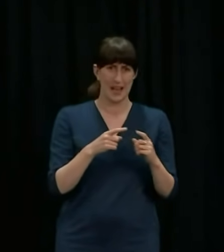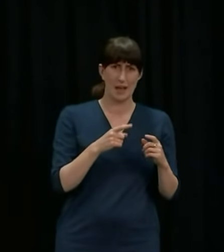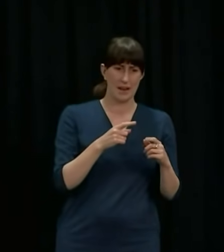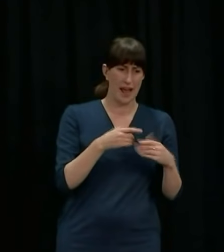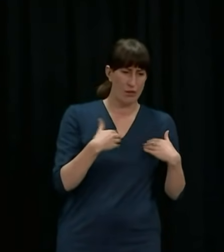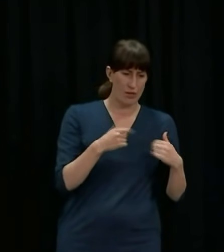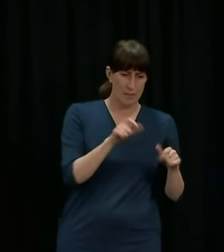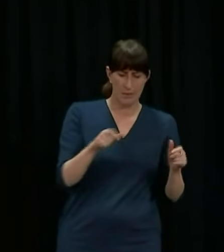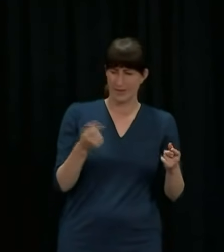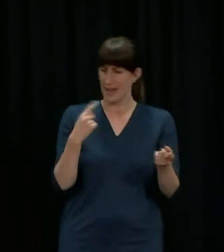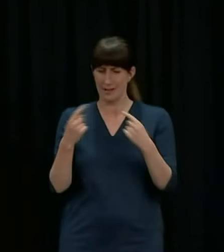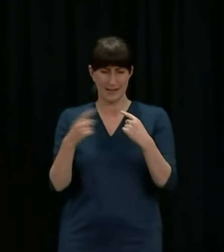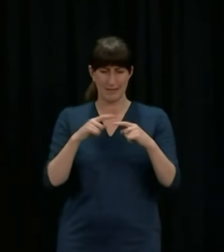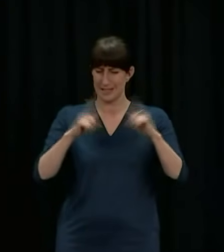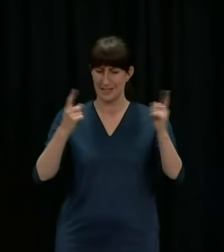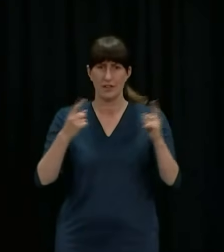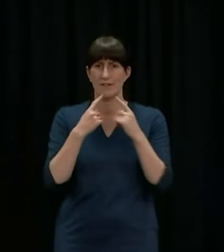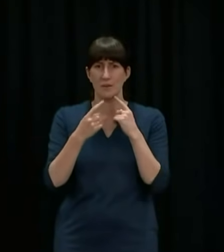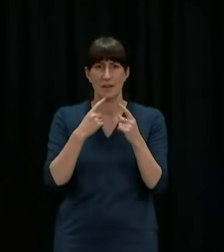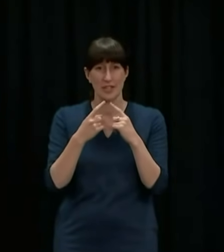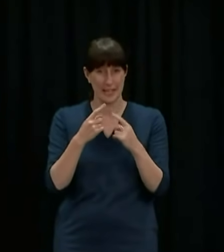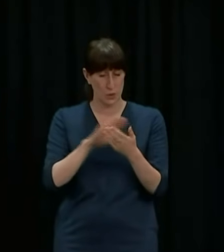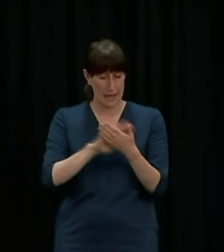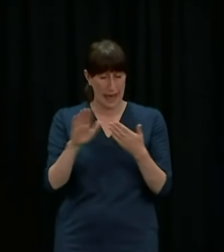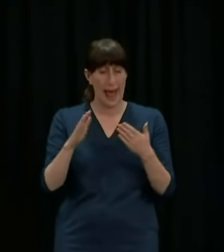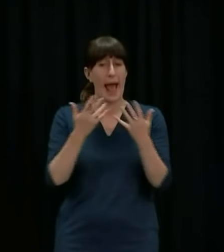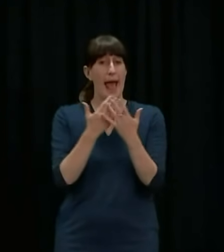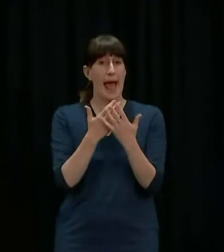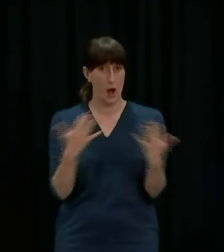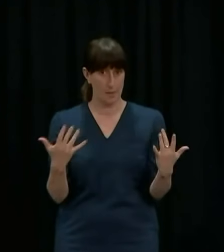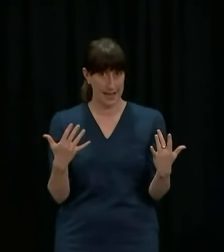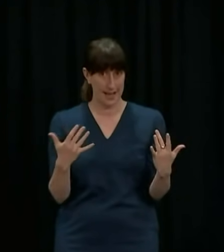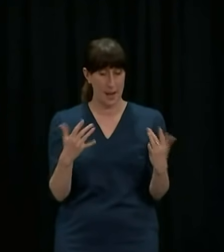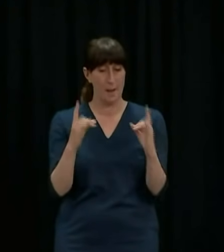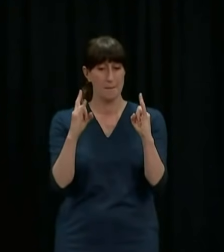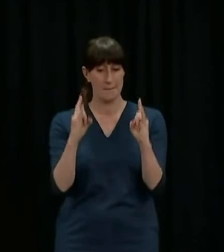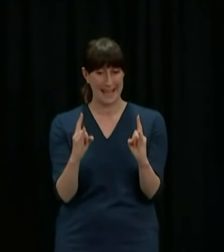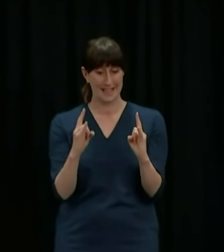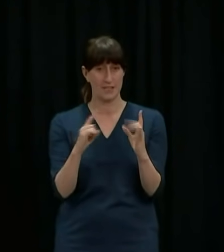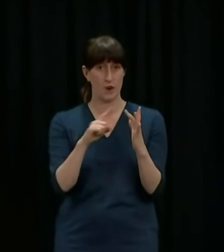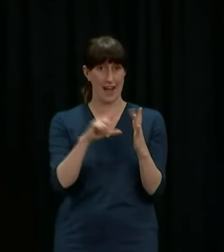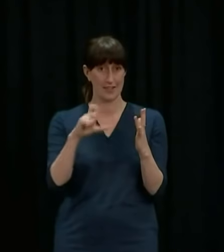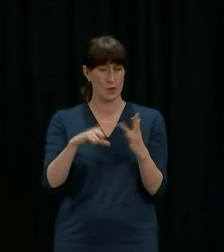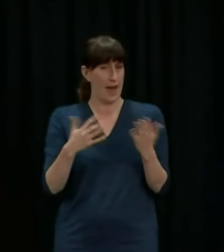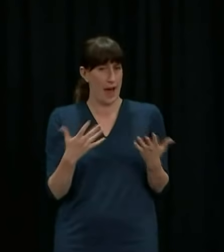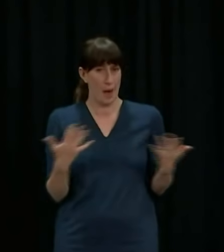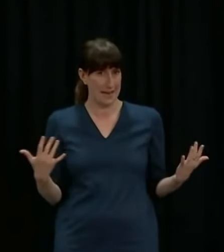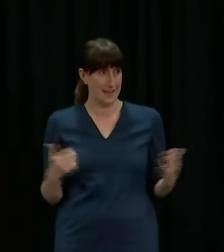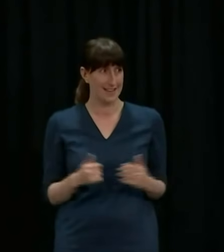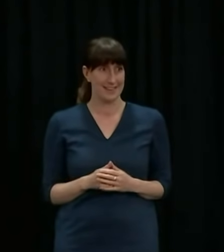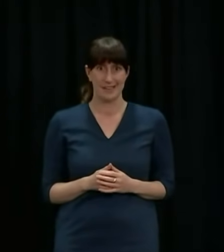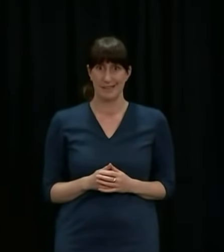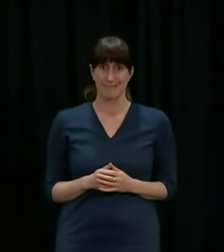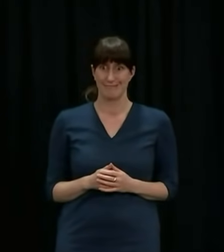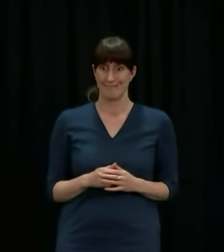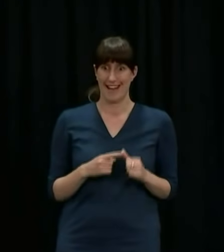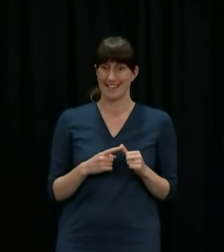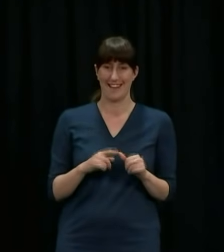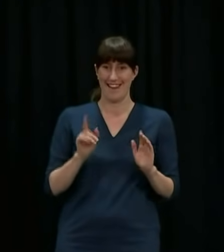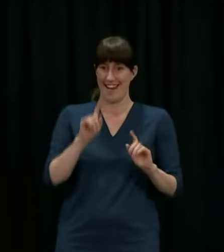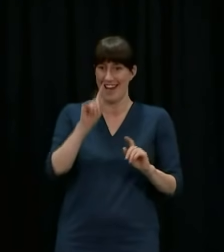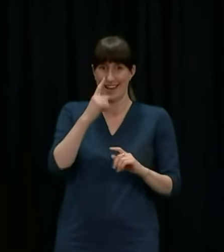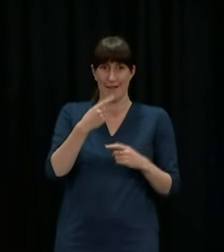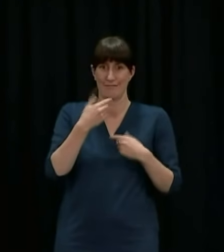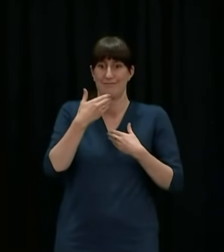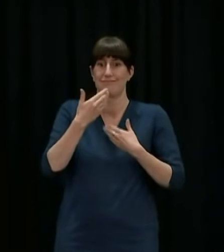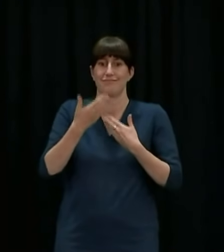have at the moment? Can you clear that up? I'm not going to provide a number right here and now, because what I